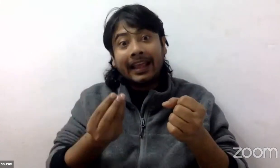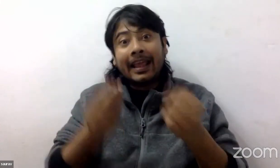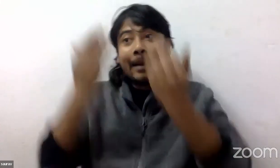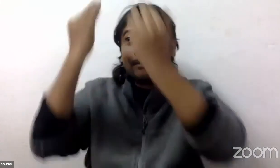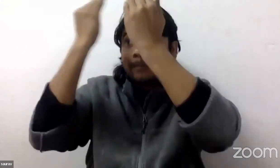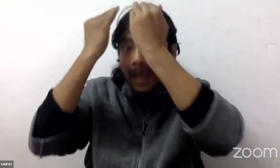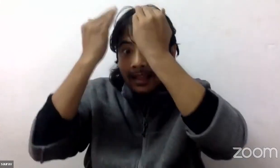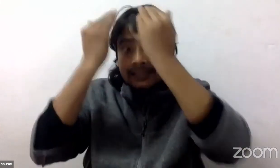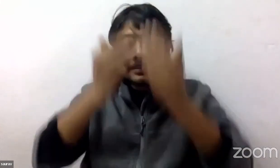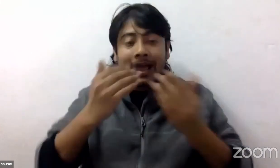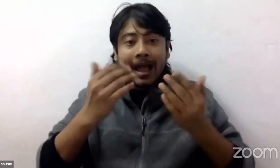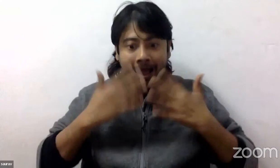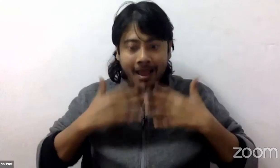So let's move on.